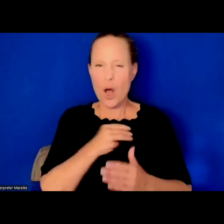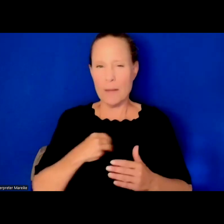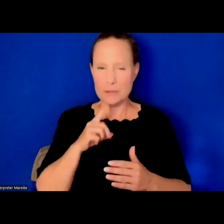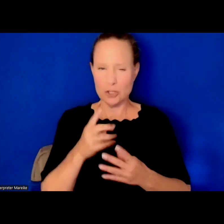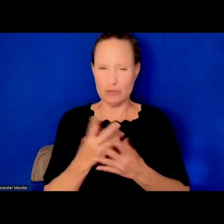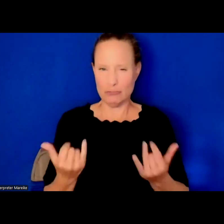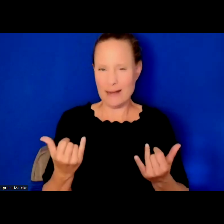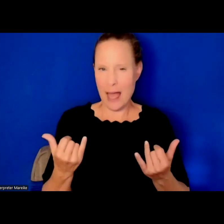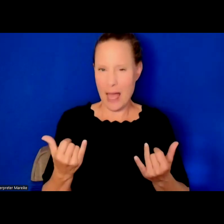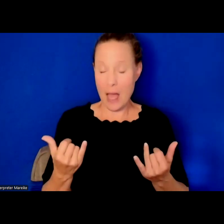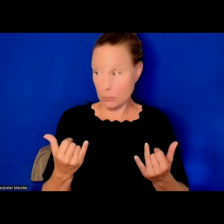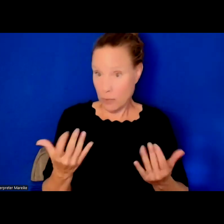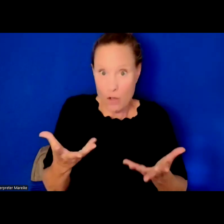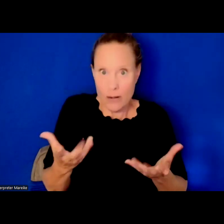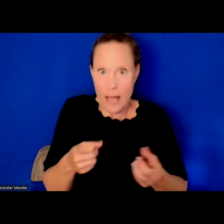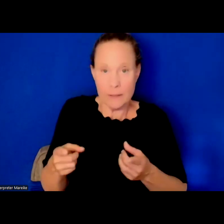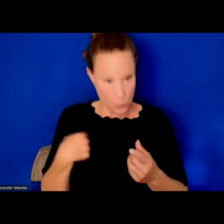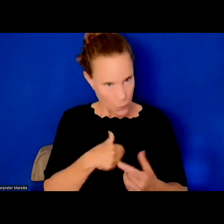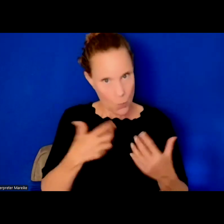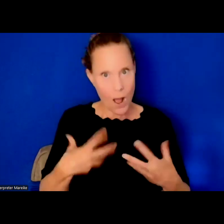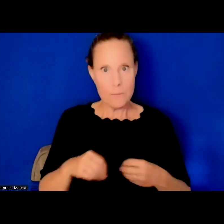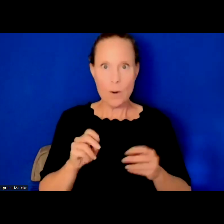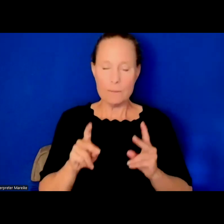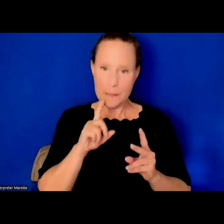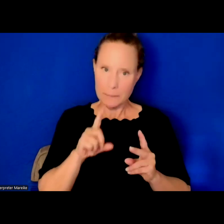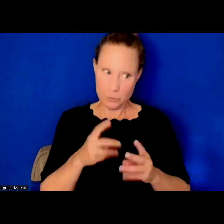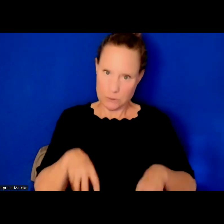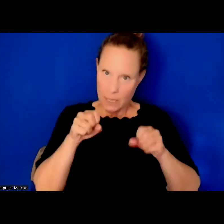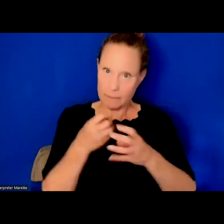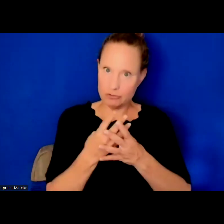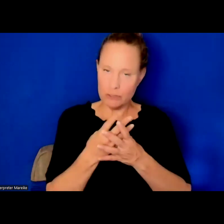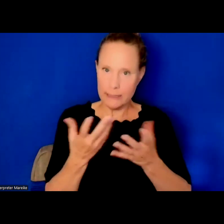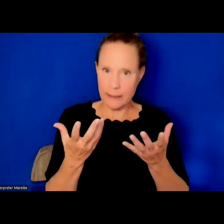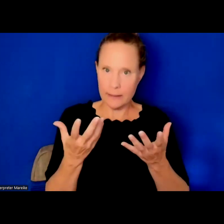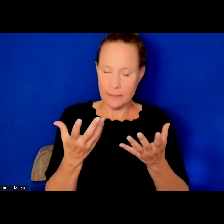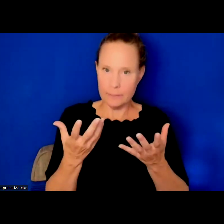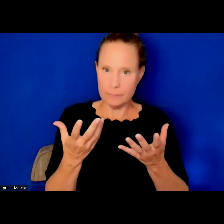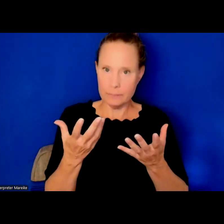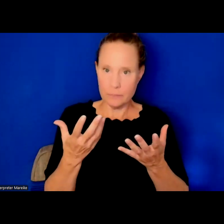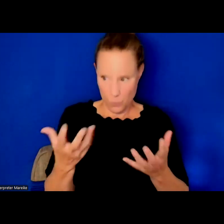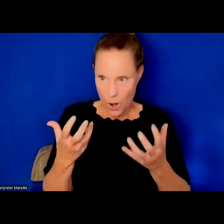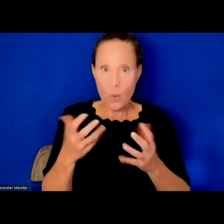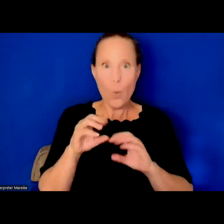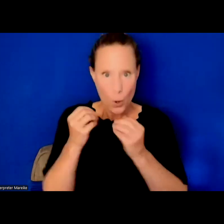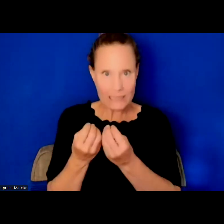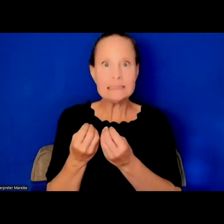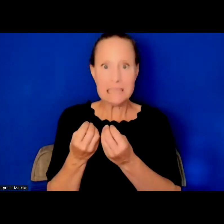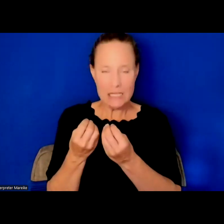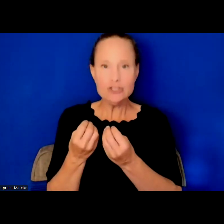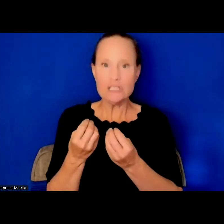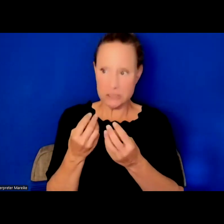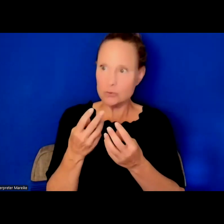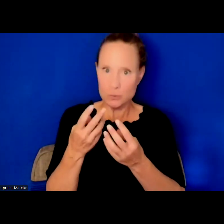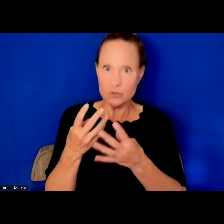speak. We want more people to participate in screening, and by people I mean organizations to participate in screening